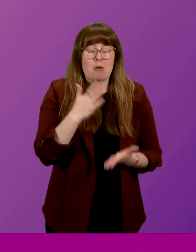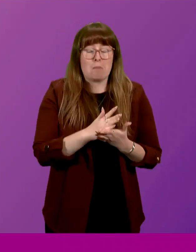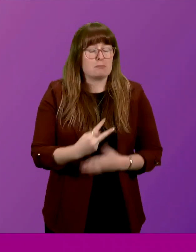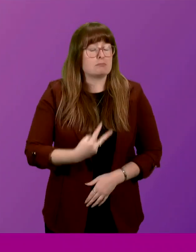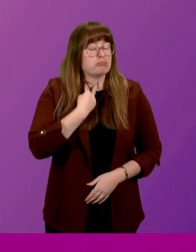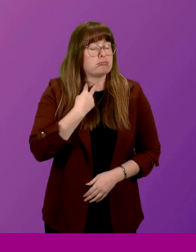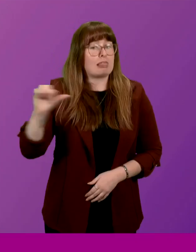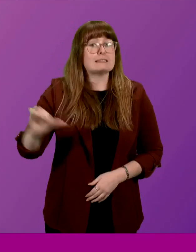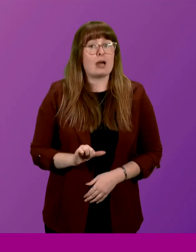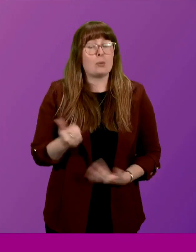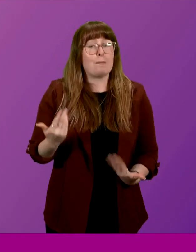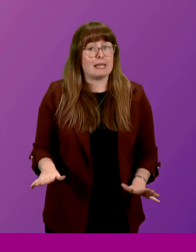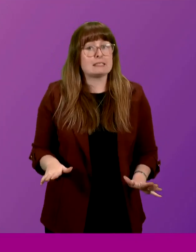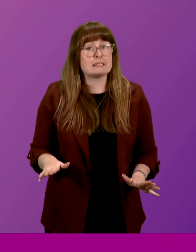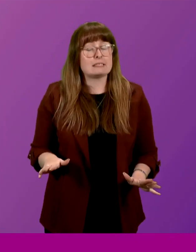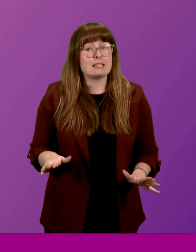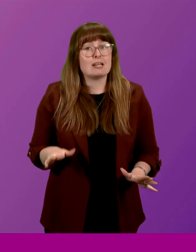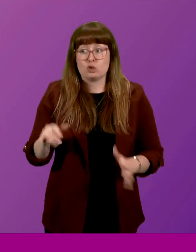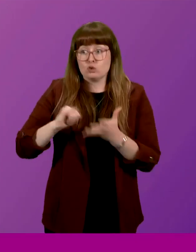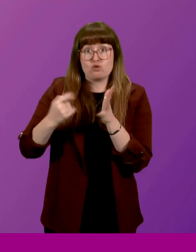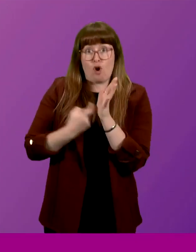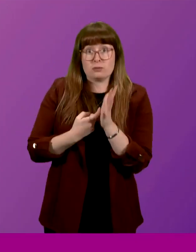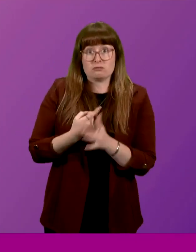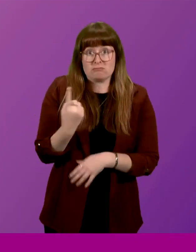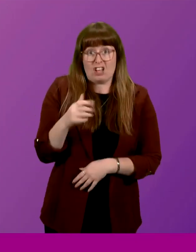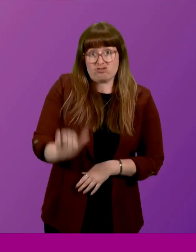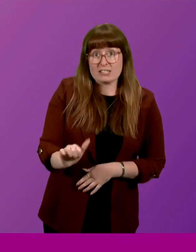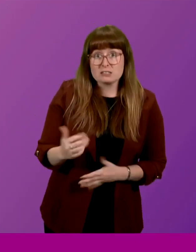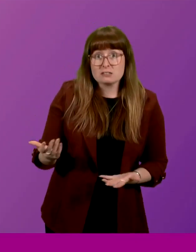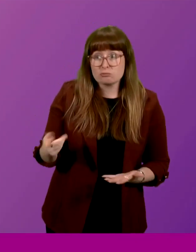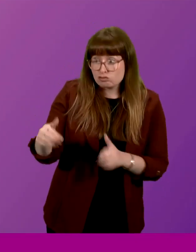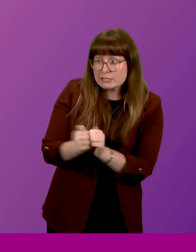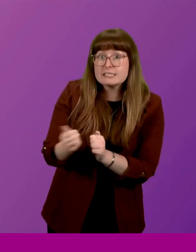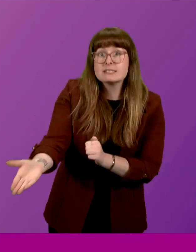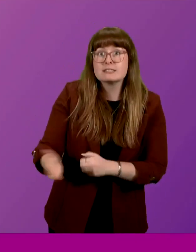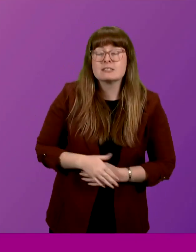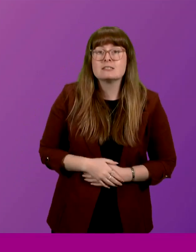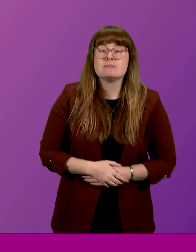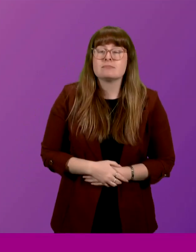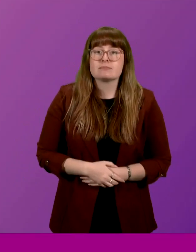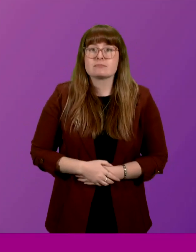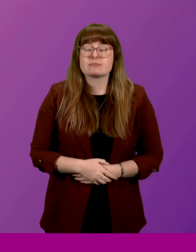down." First Minister, Sue Rawlinson's right, isn't she? First Minister.